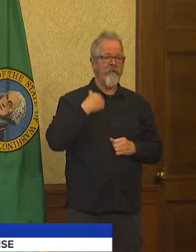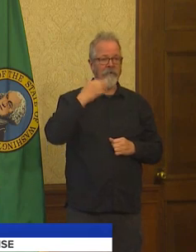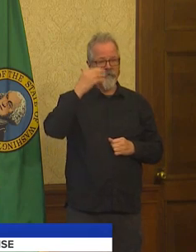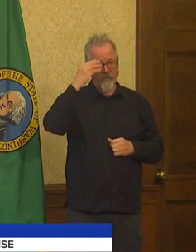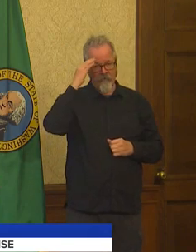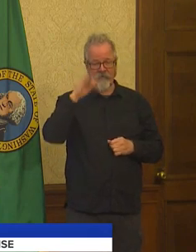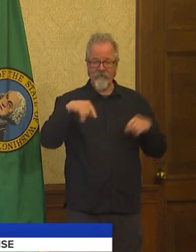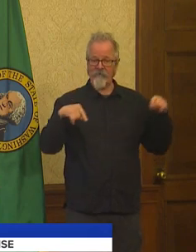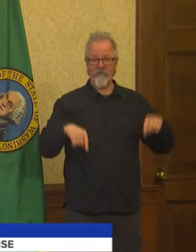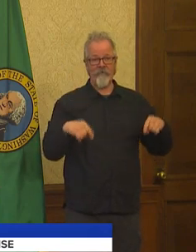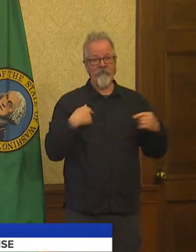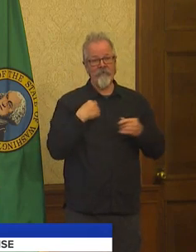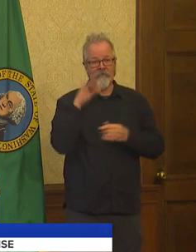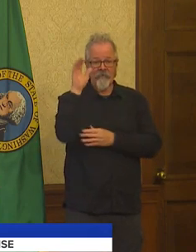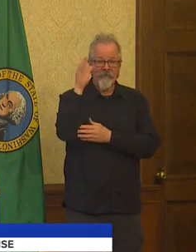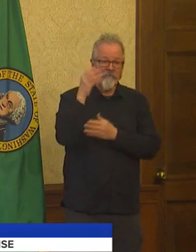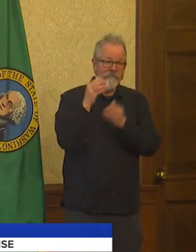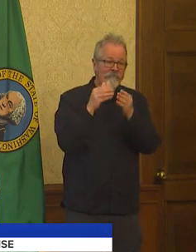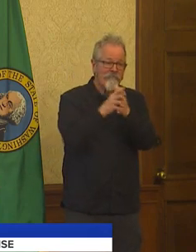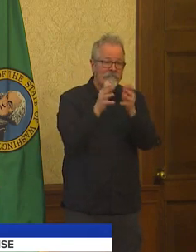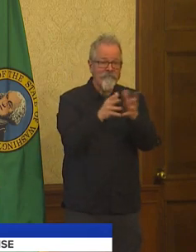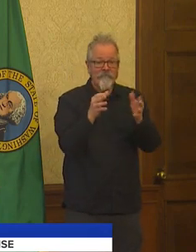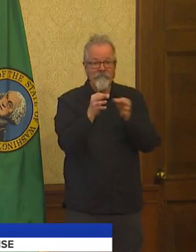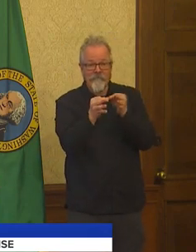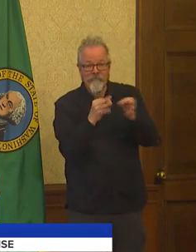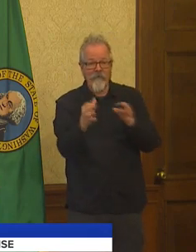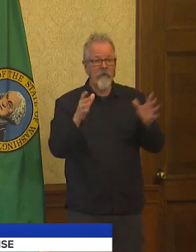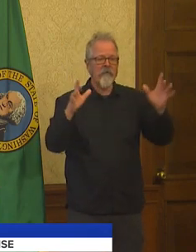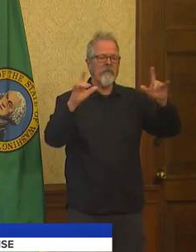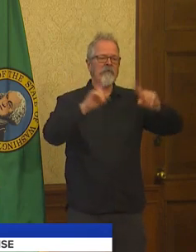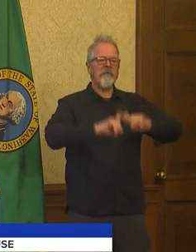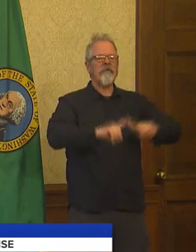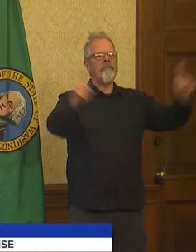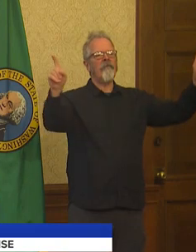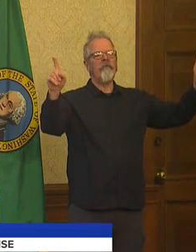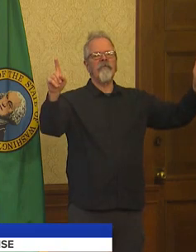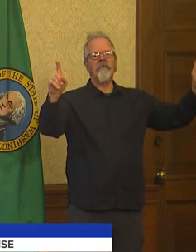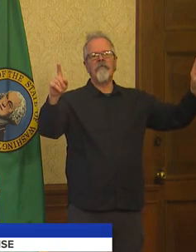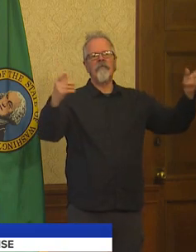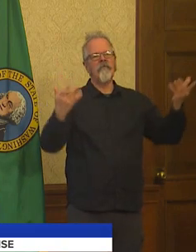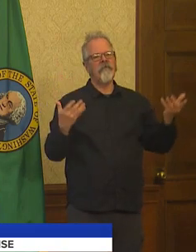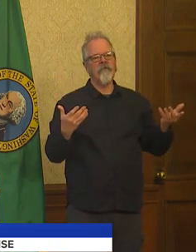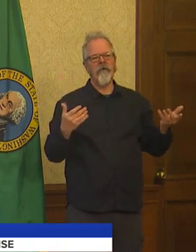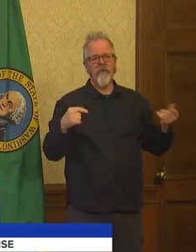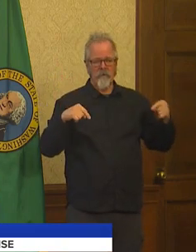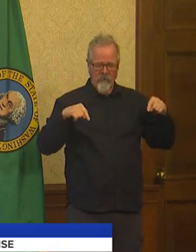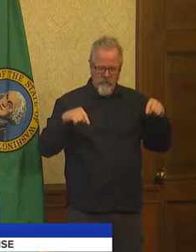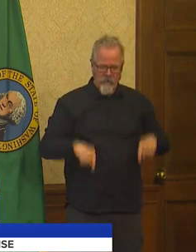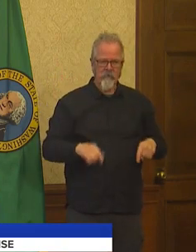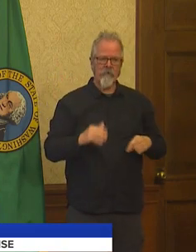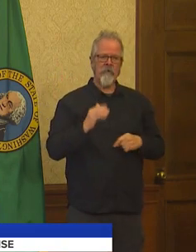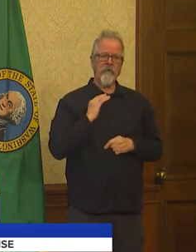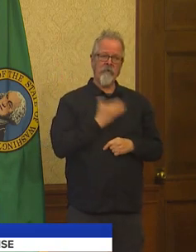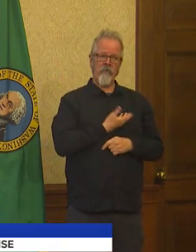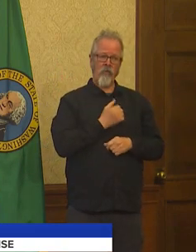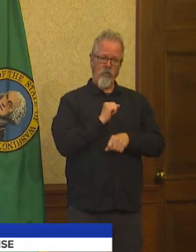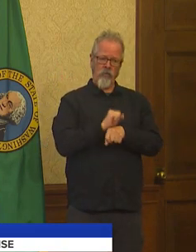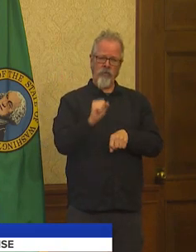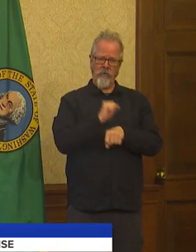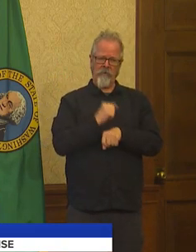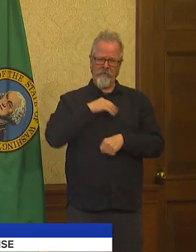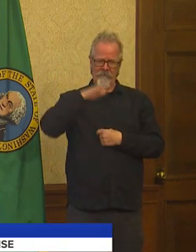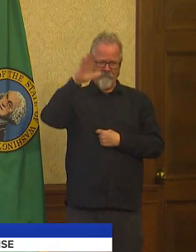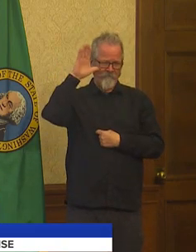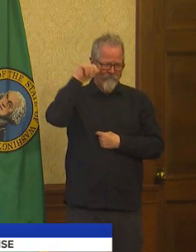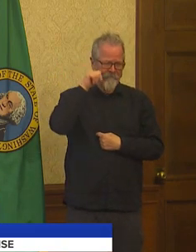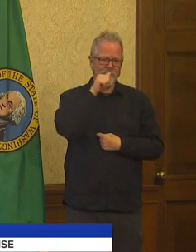us results, saving lives in the state of Washington. And I'm confident that Washingtonians who love the outdoors as much